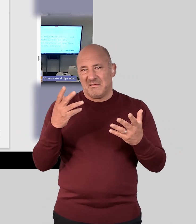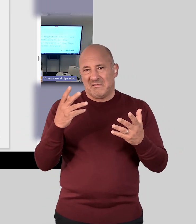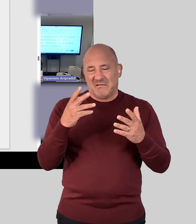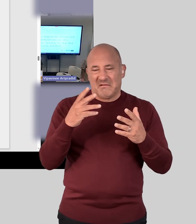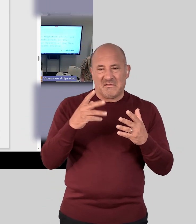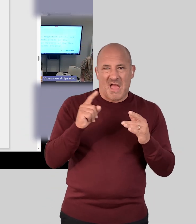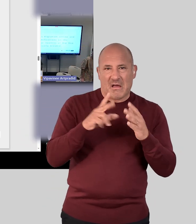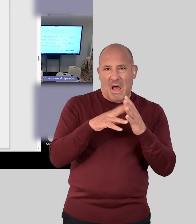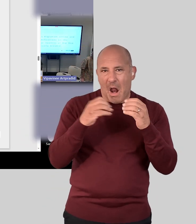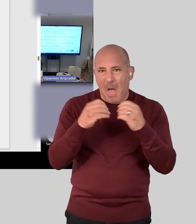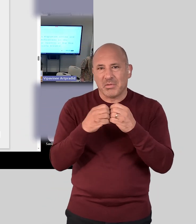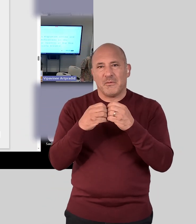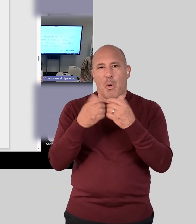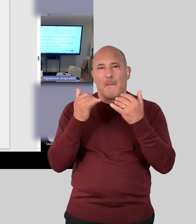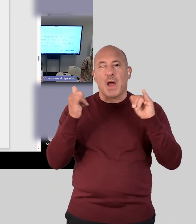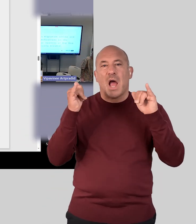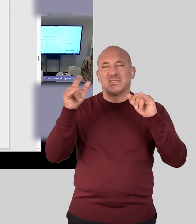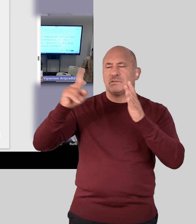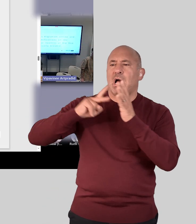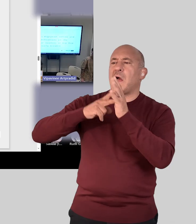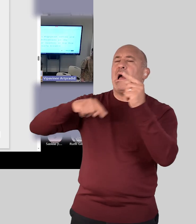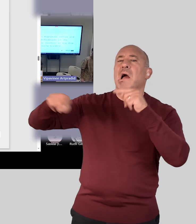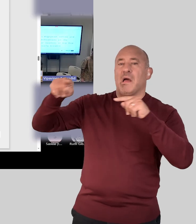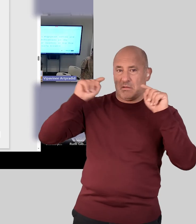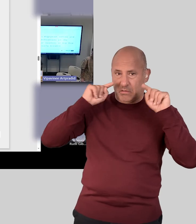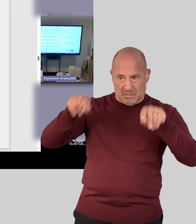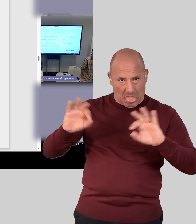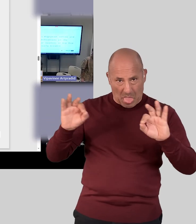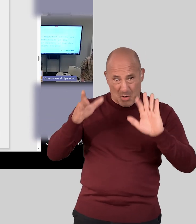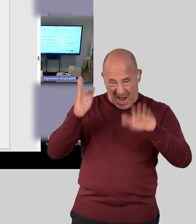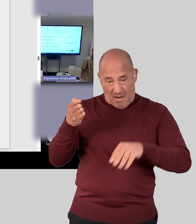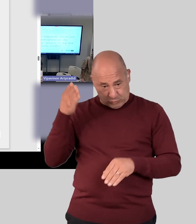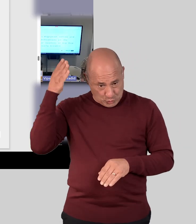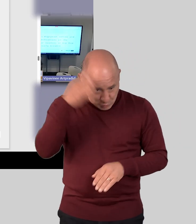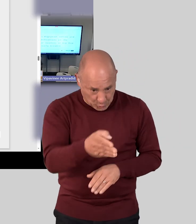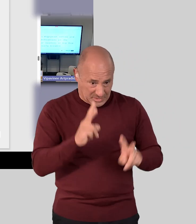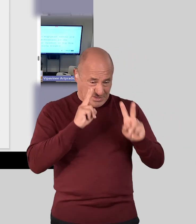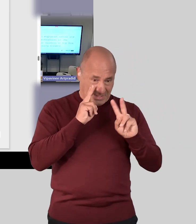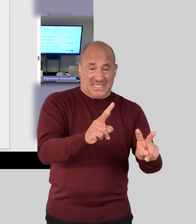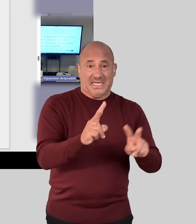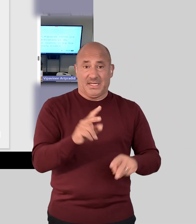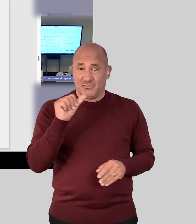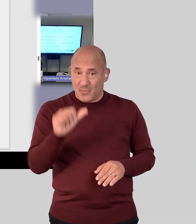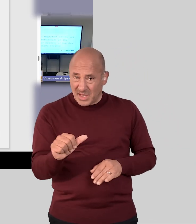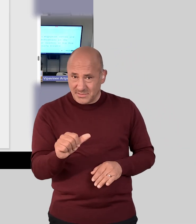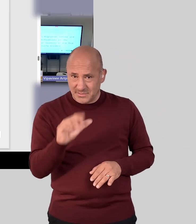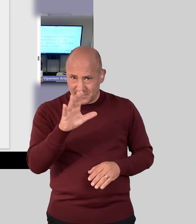the parties that all heard other people put on, you had to be there, right?